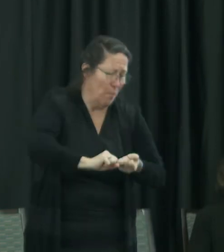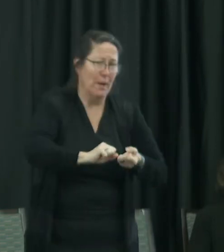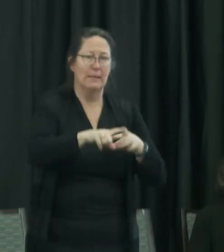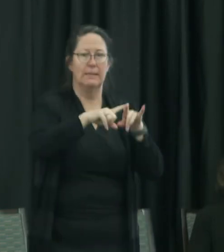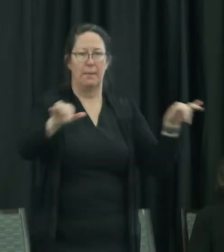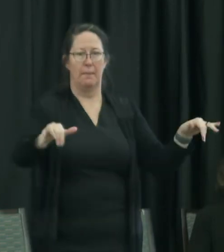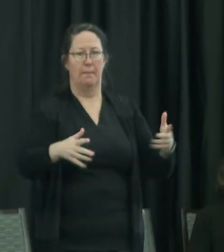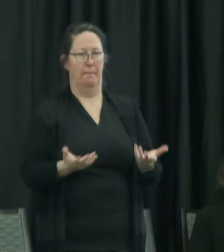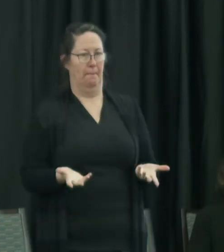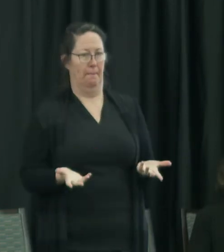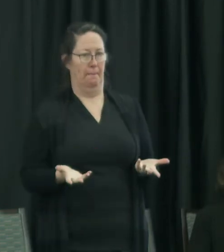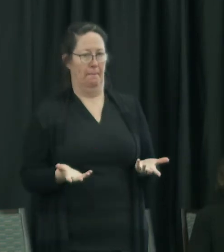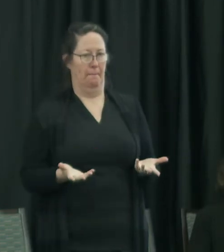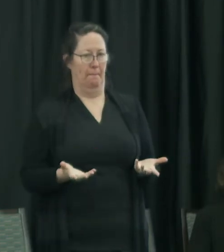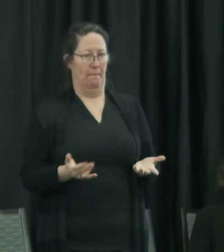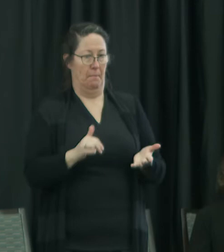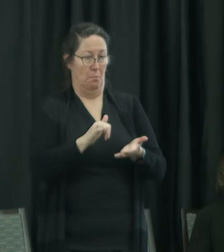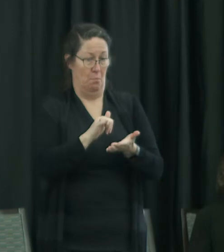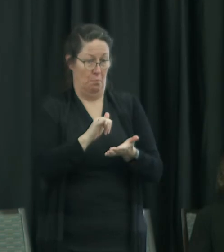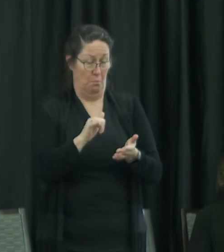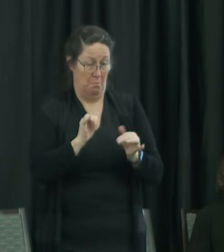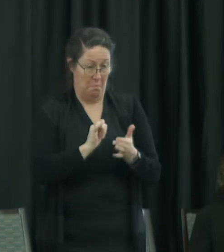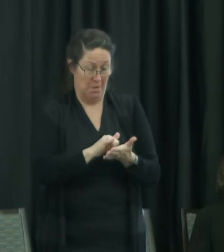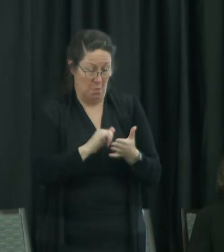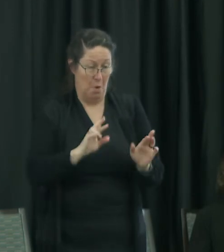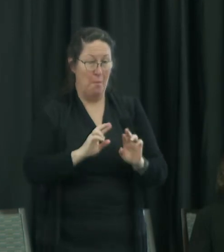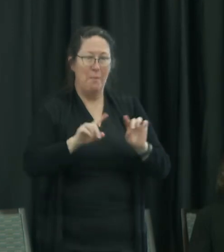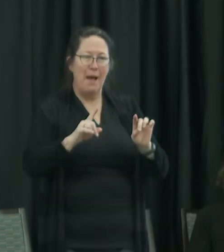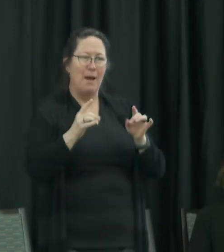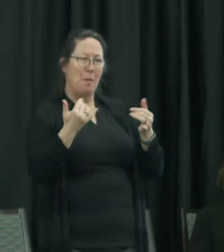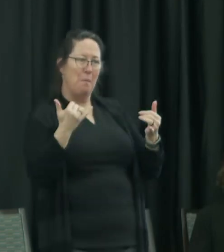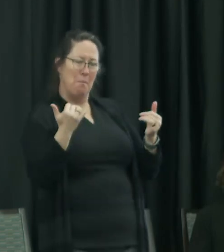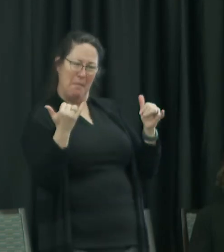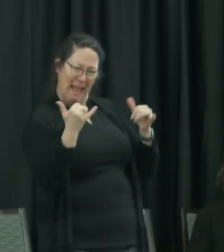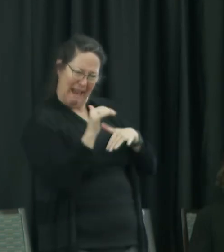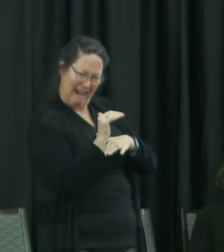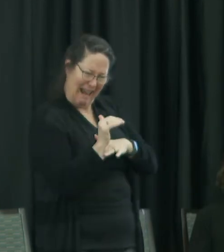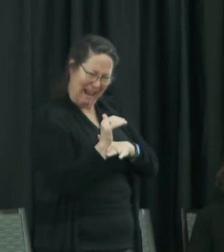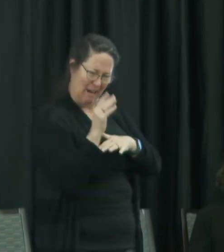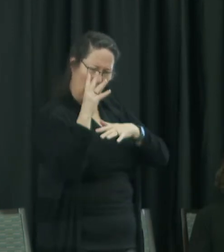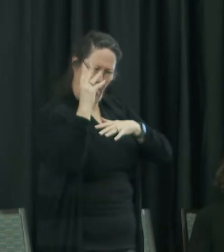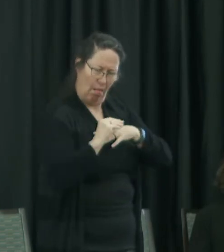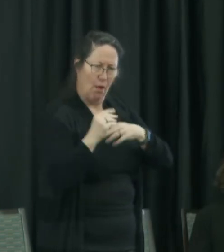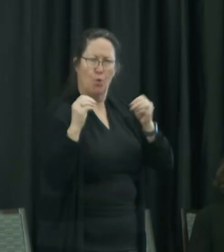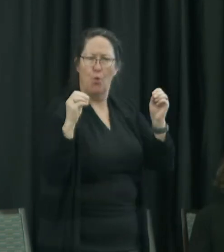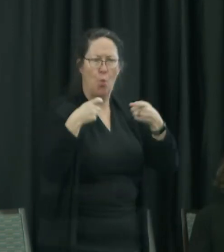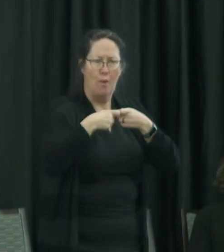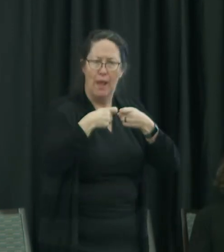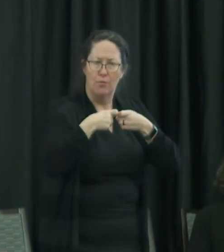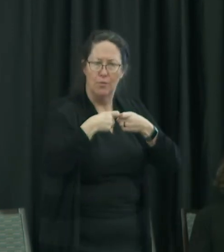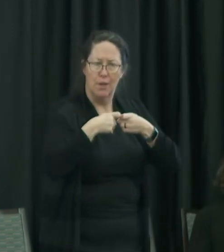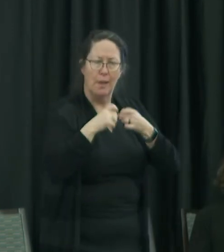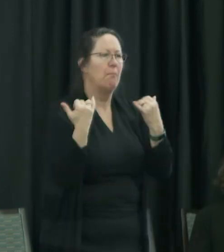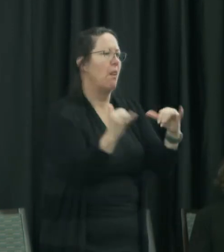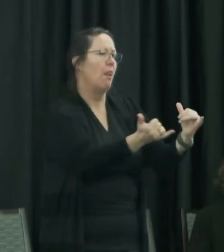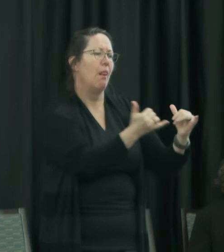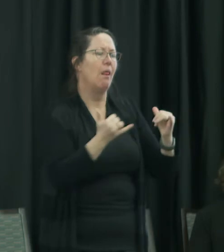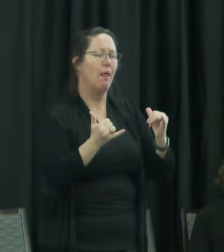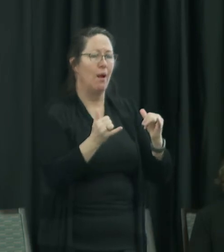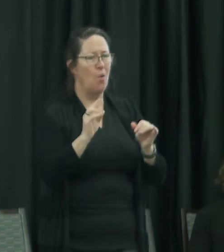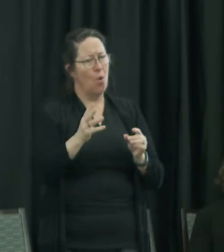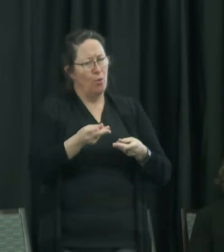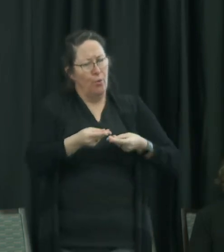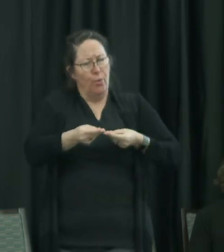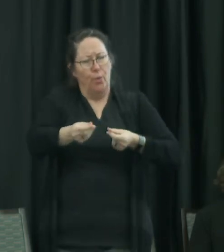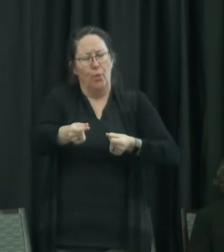time. However, watching my children play together in the dark of night because our power had not been restored, or the ease